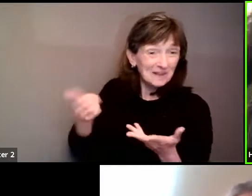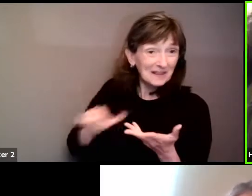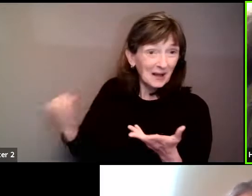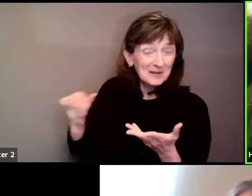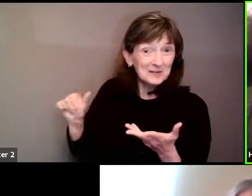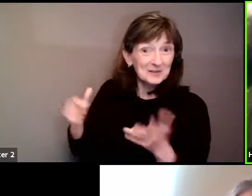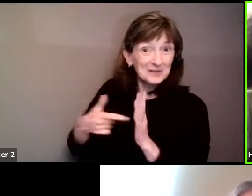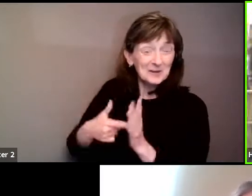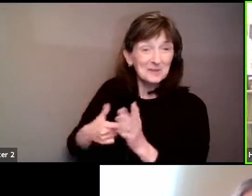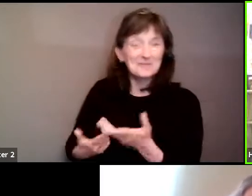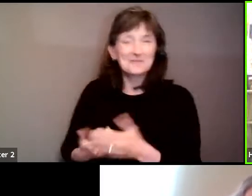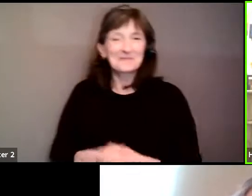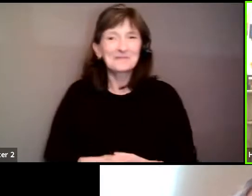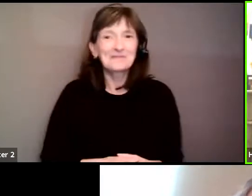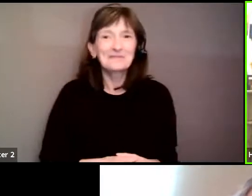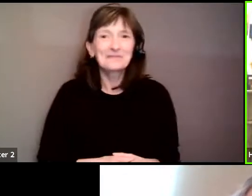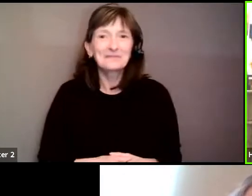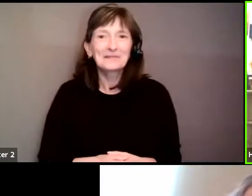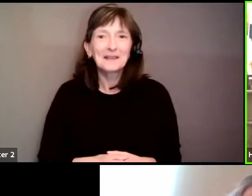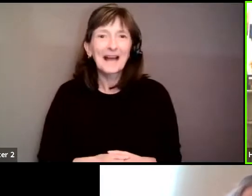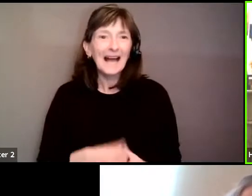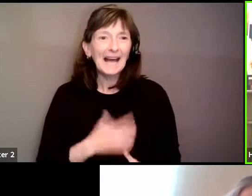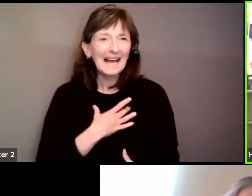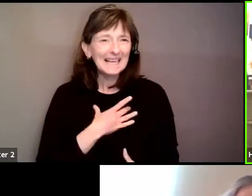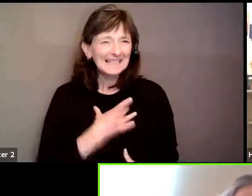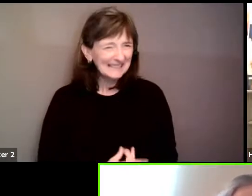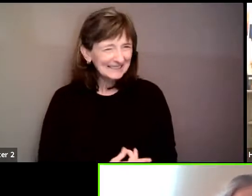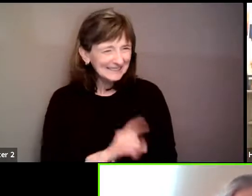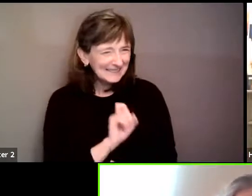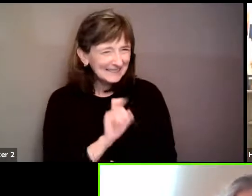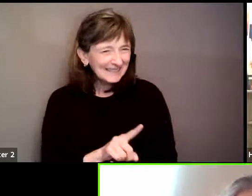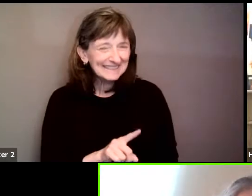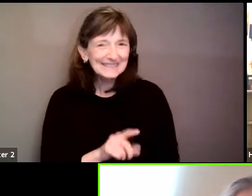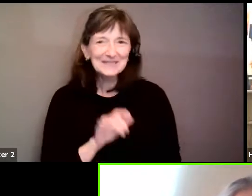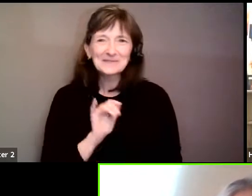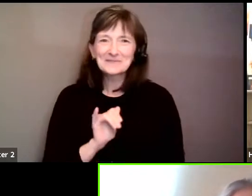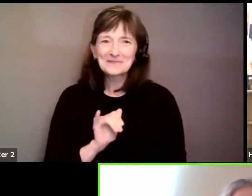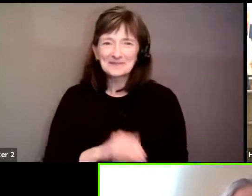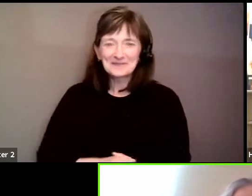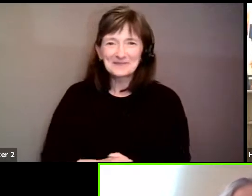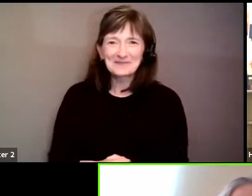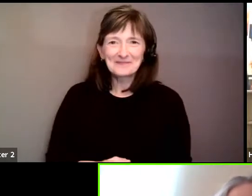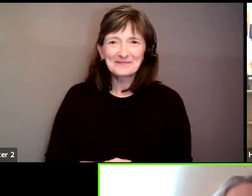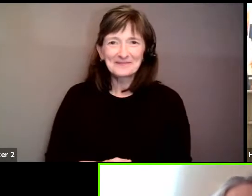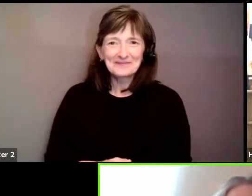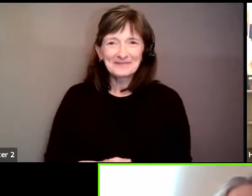my. Yeah. What an interesting question. Oh, I mean,